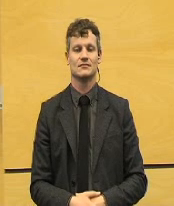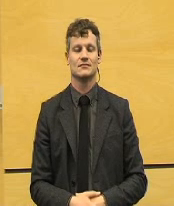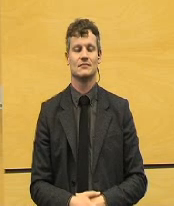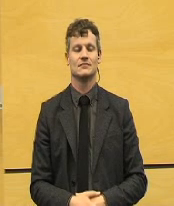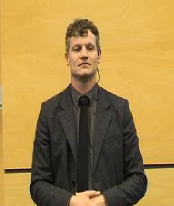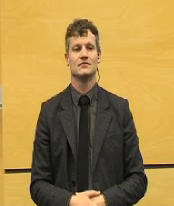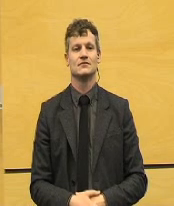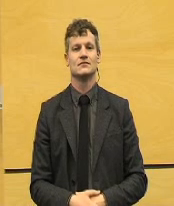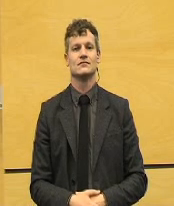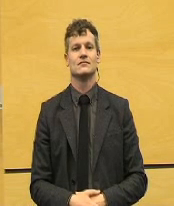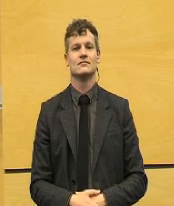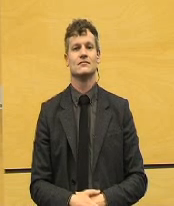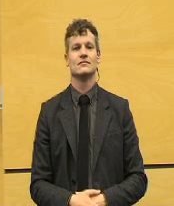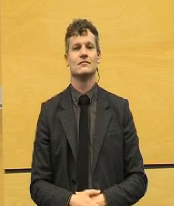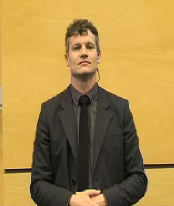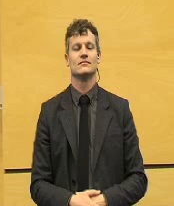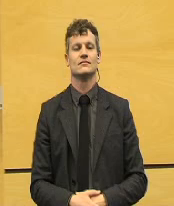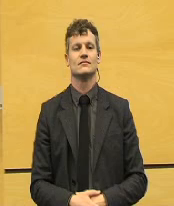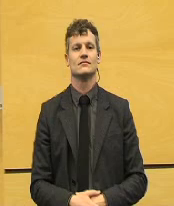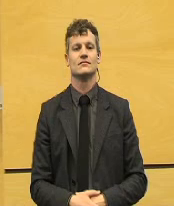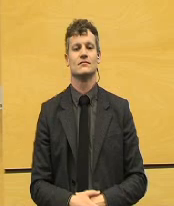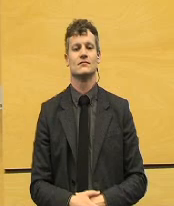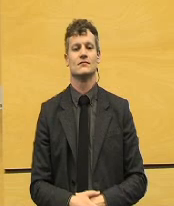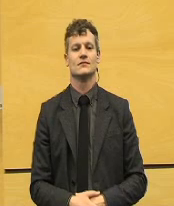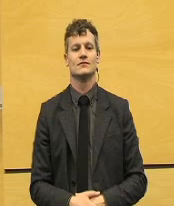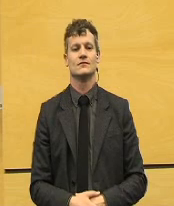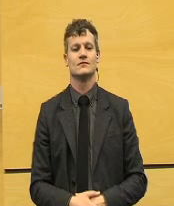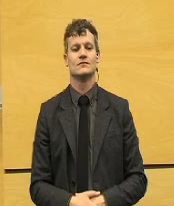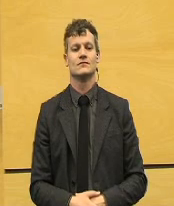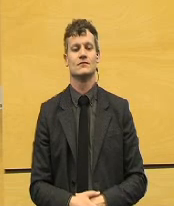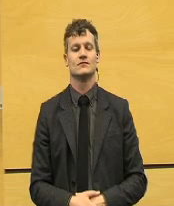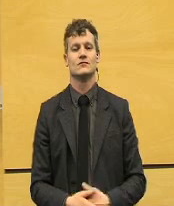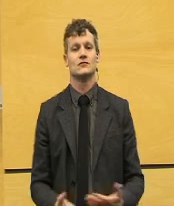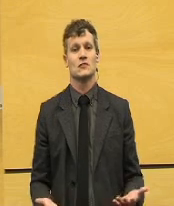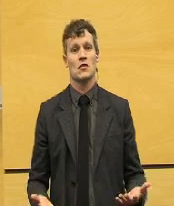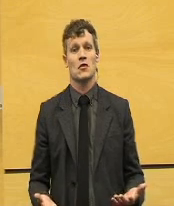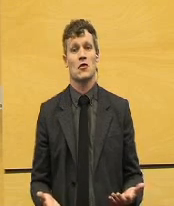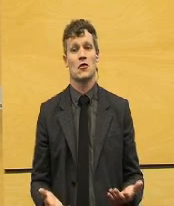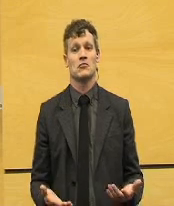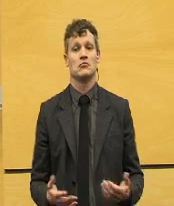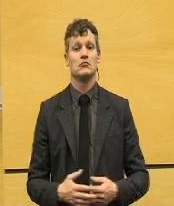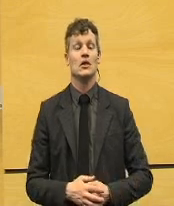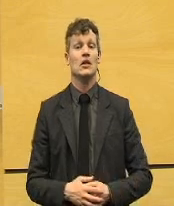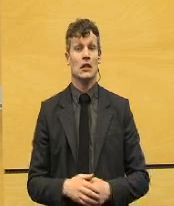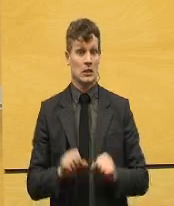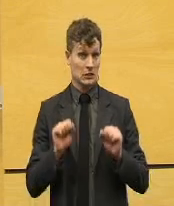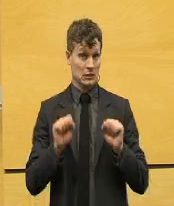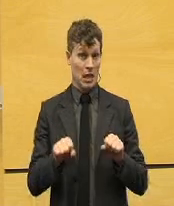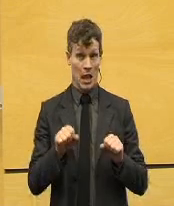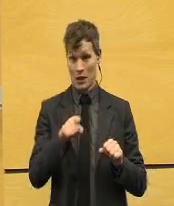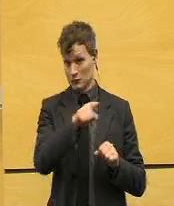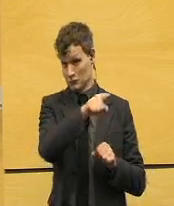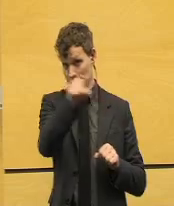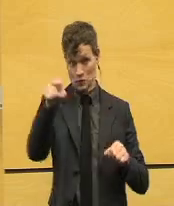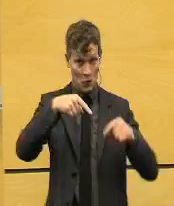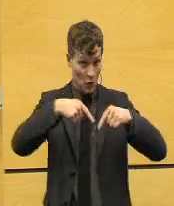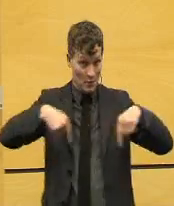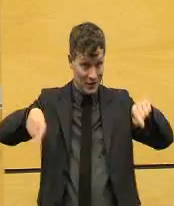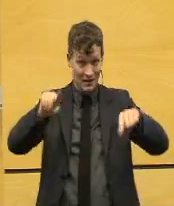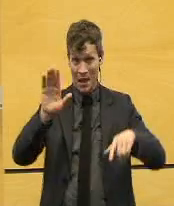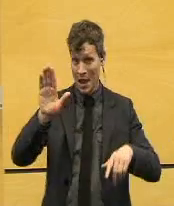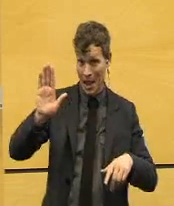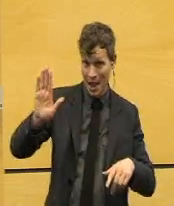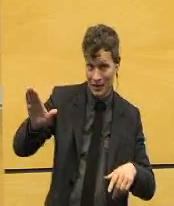time. So I can, you can ask Mr. Muntien that we